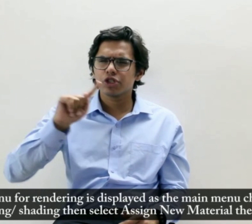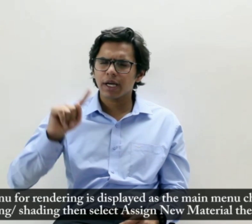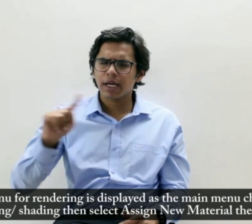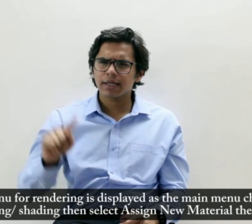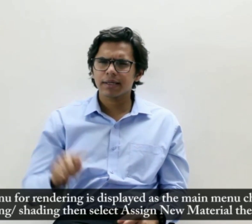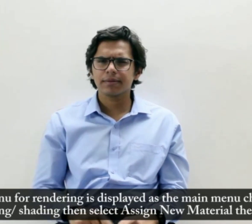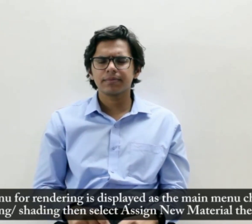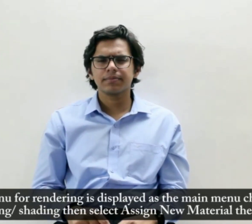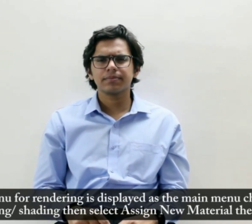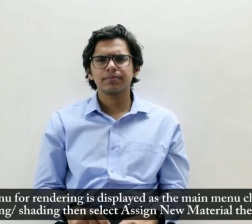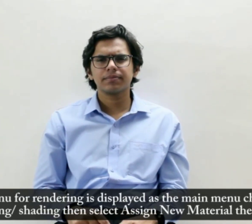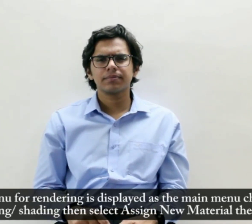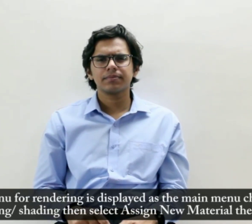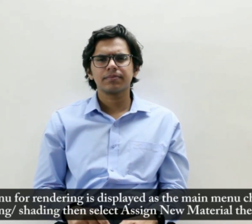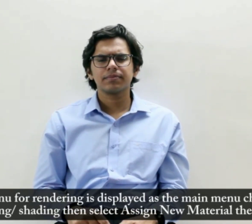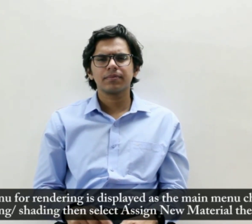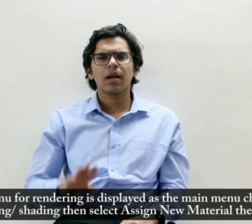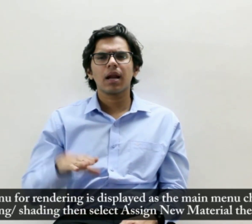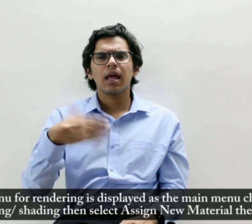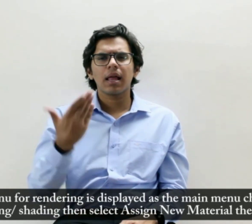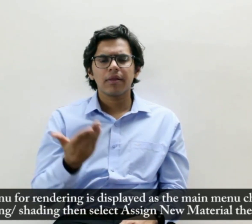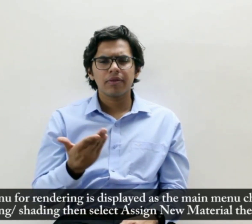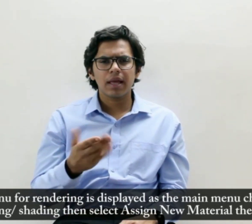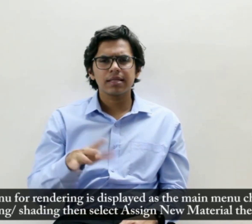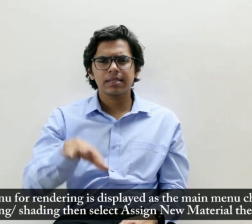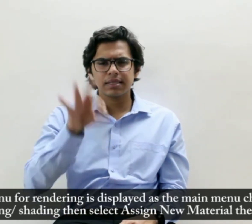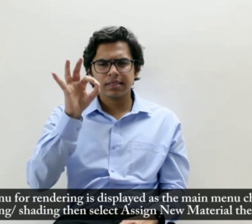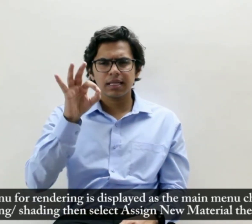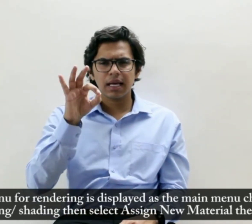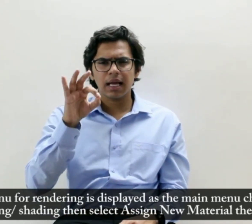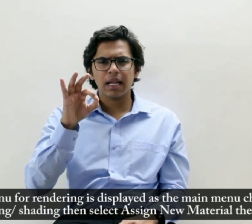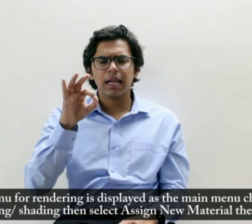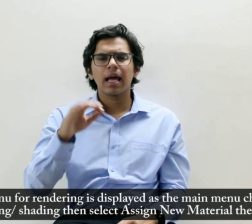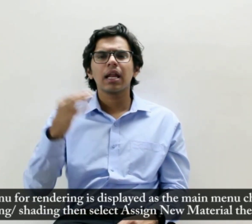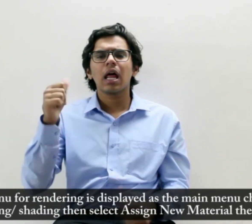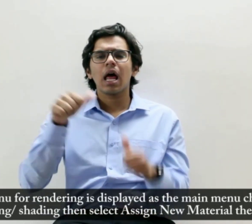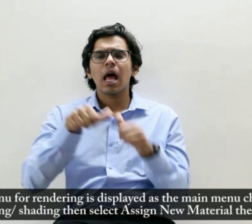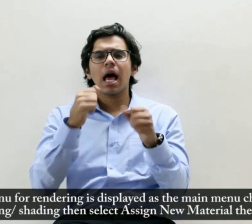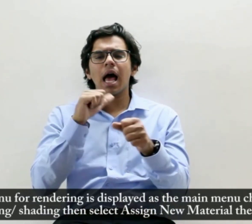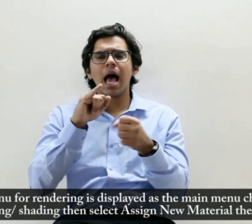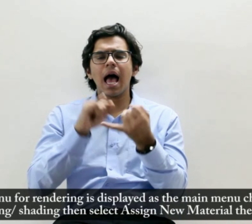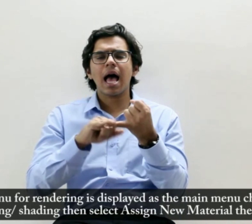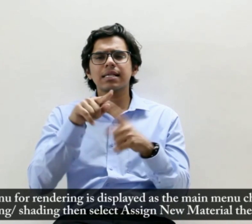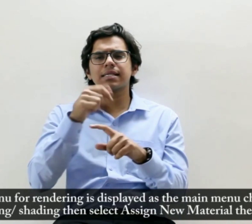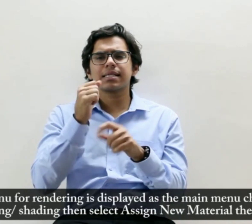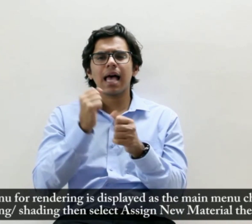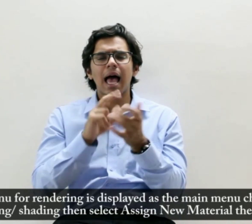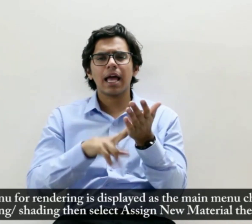Shading, then select Assign New Material, then select Blend.